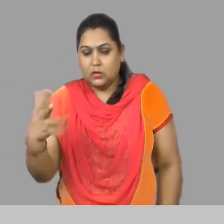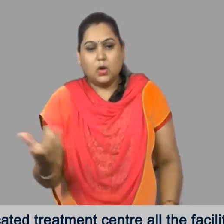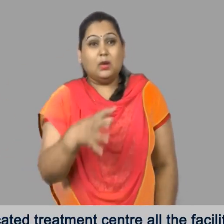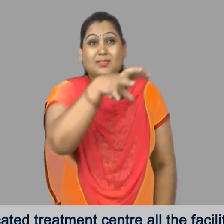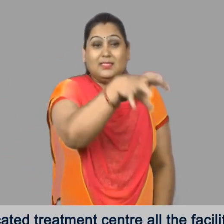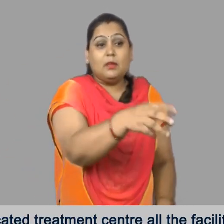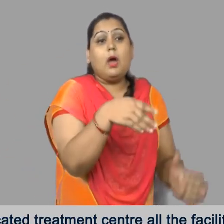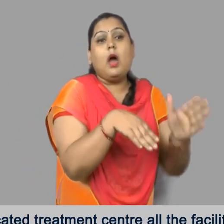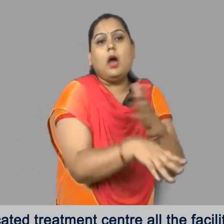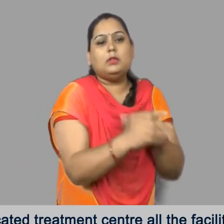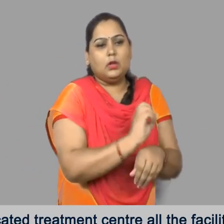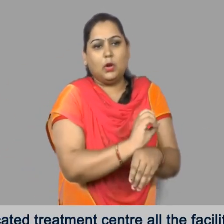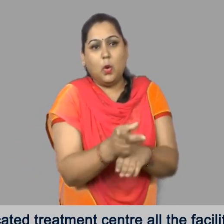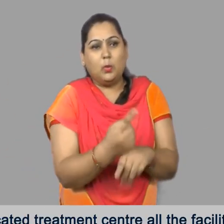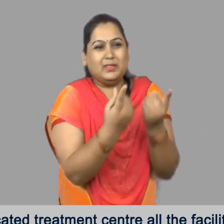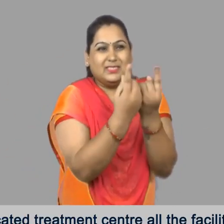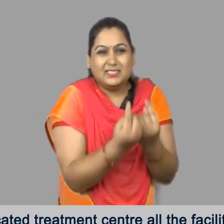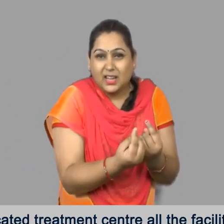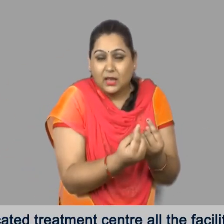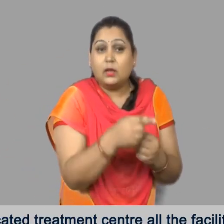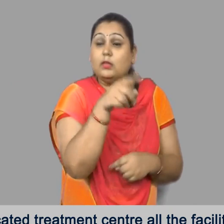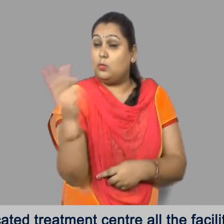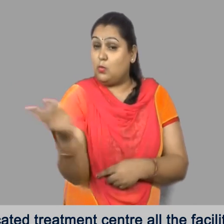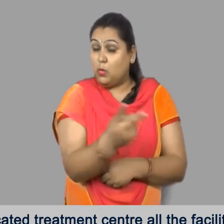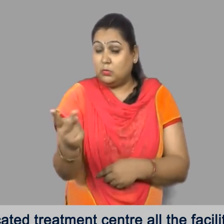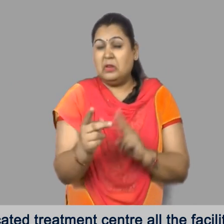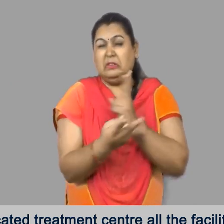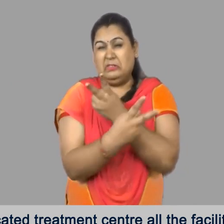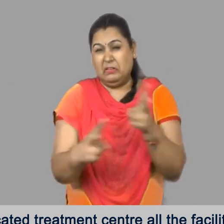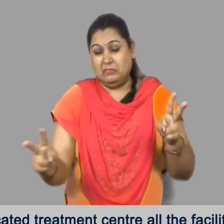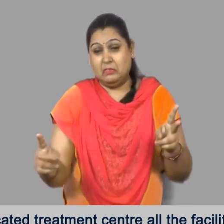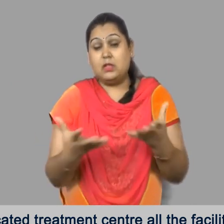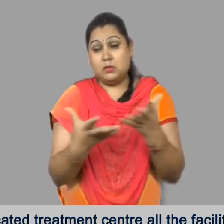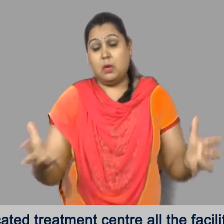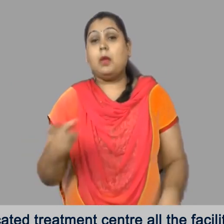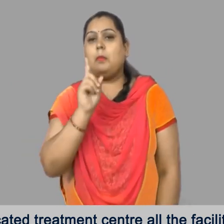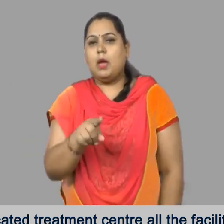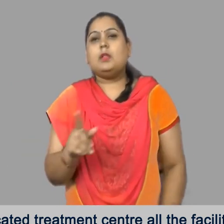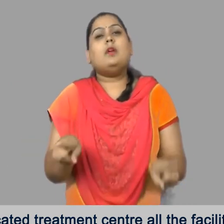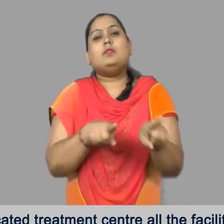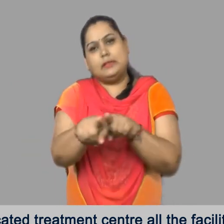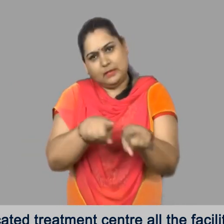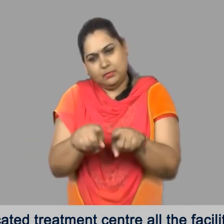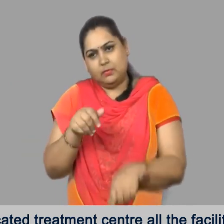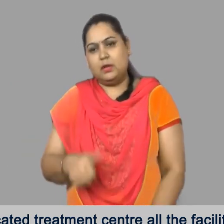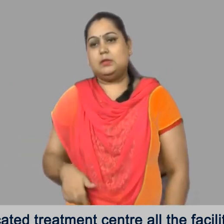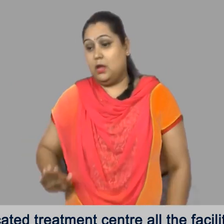At hospitals and dedicated treatment center, all the